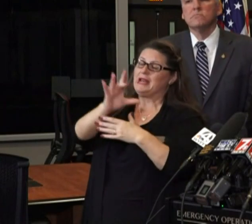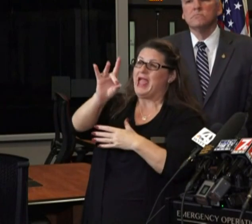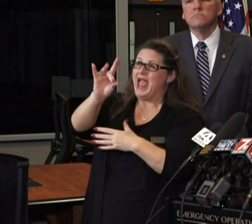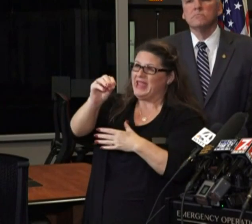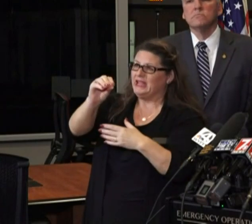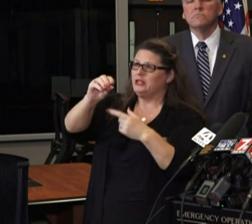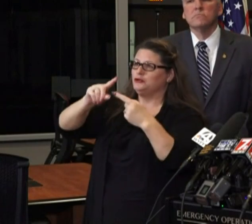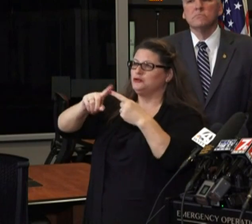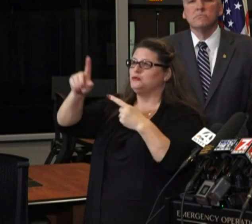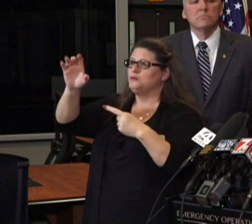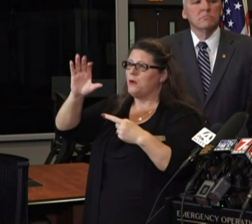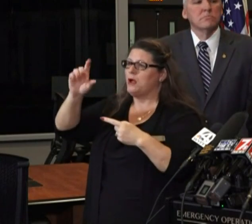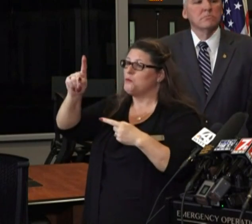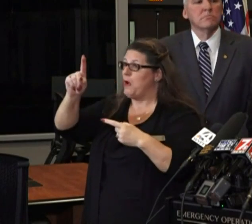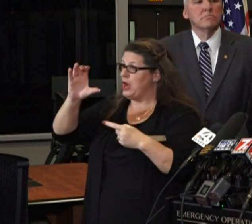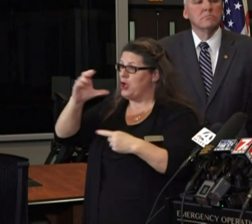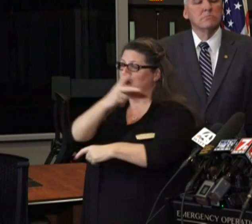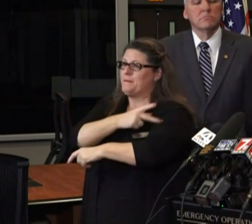day.